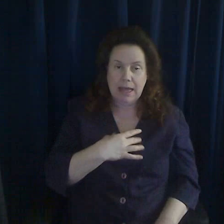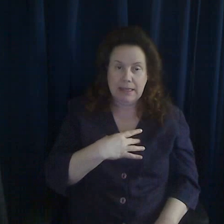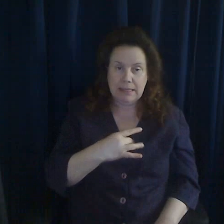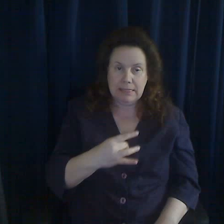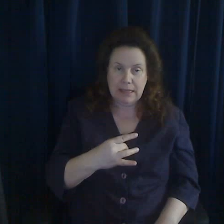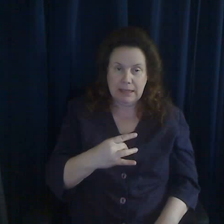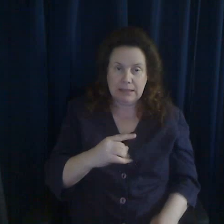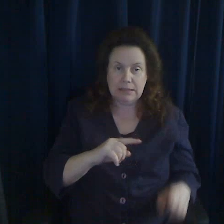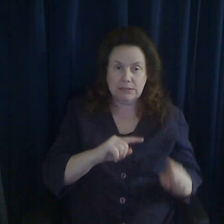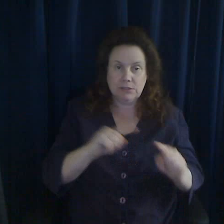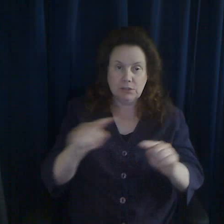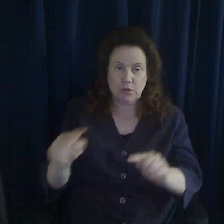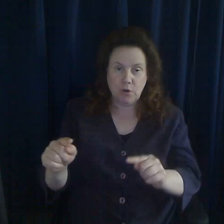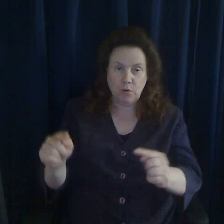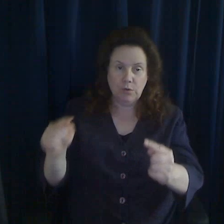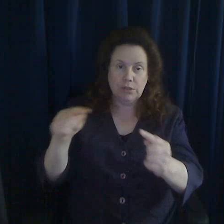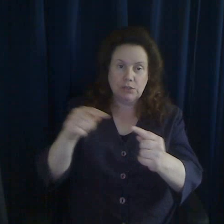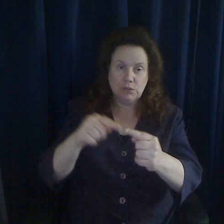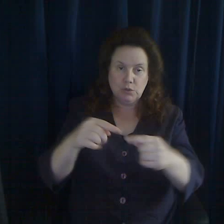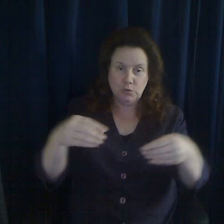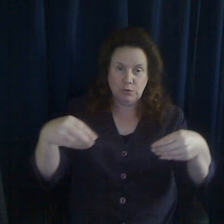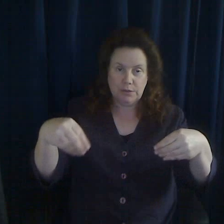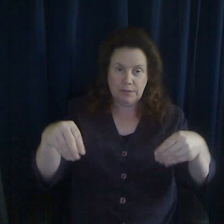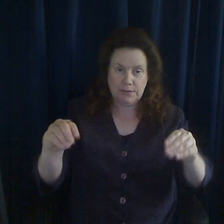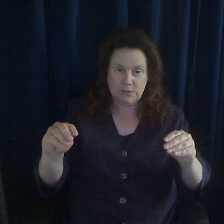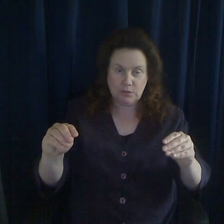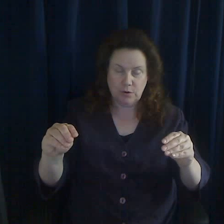I like to go to the store.